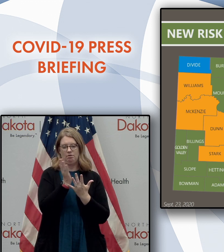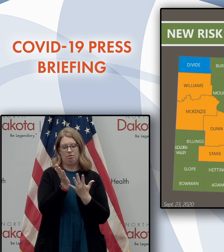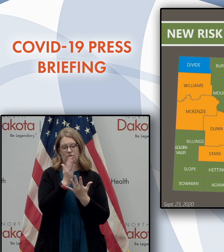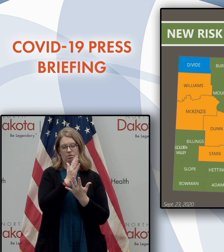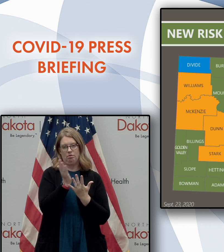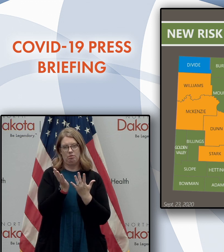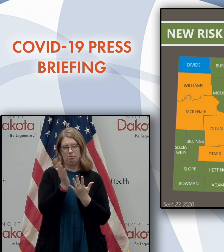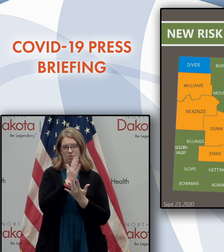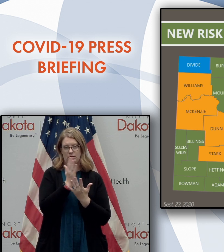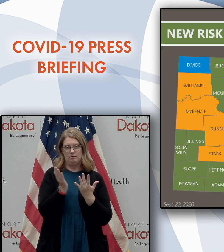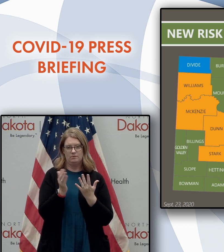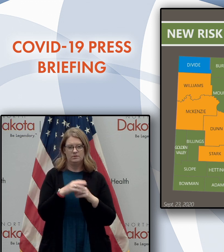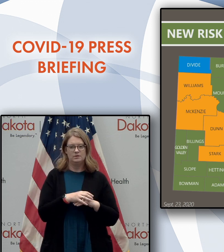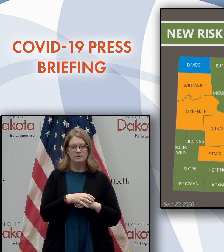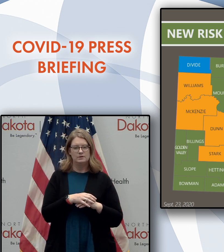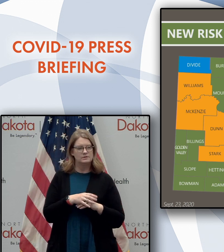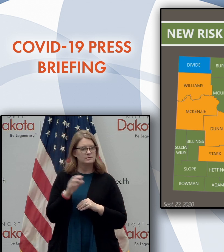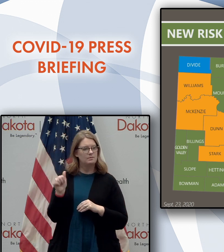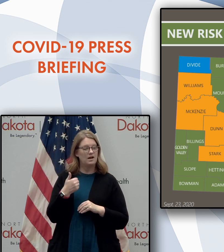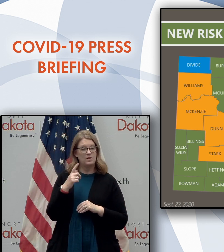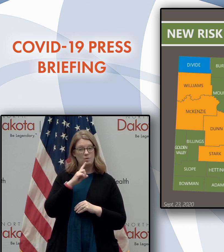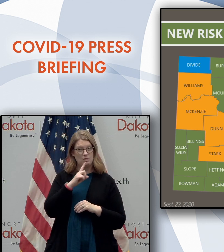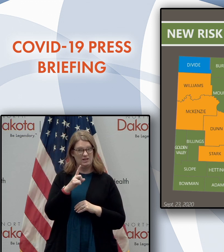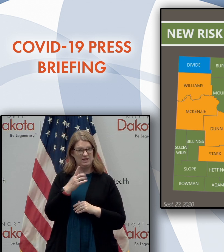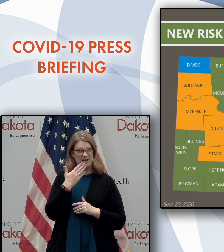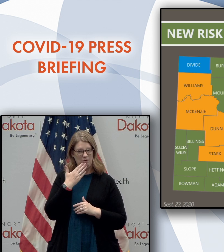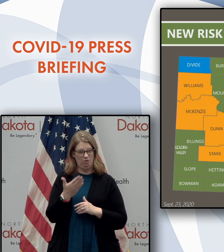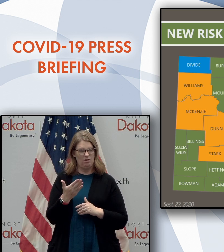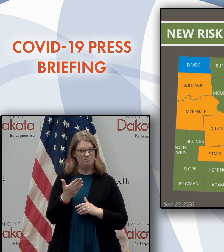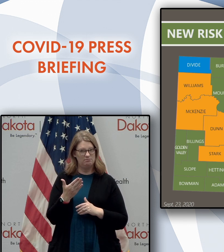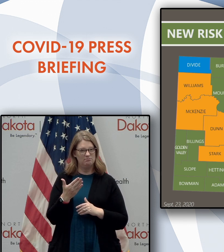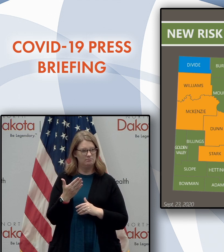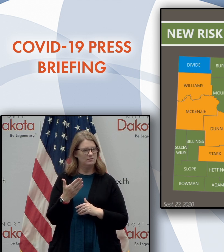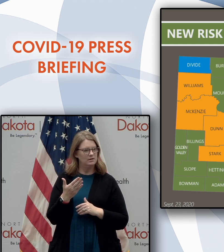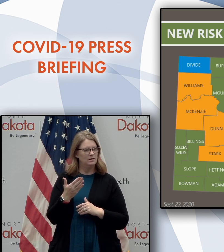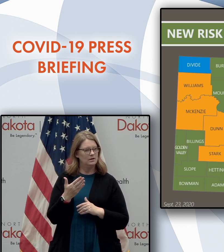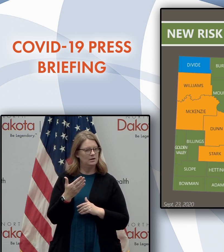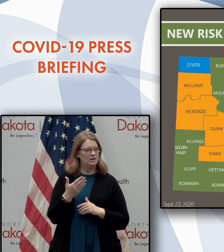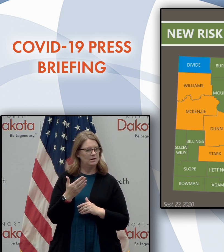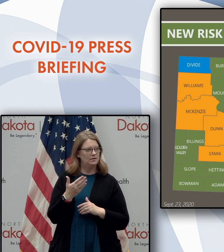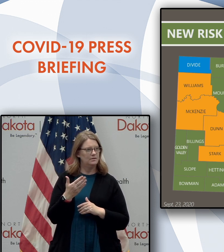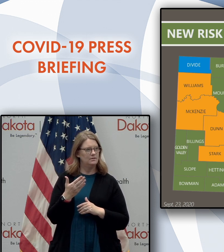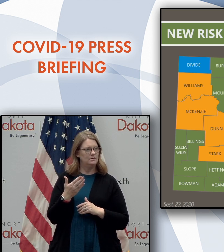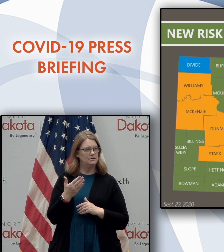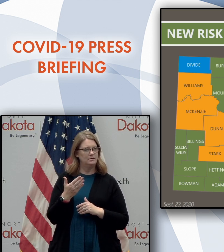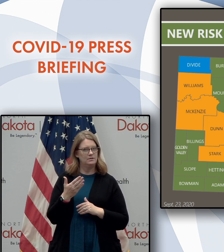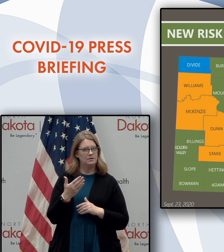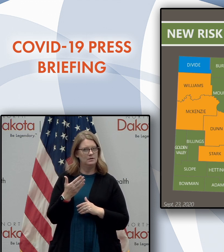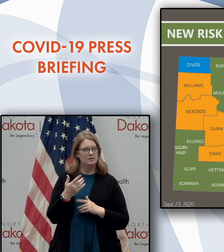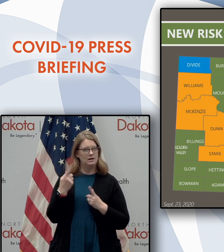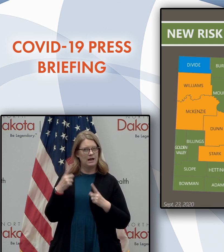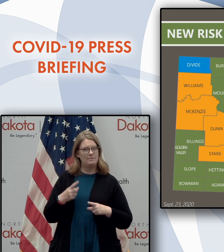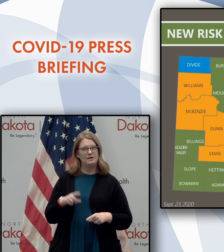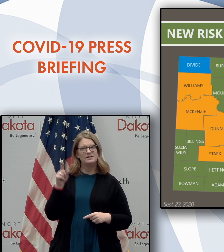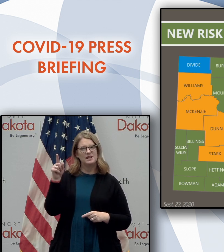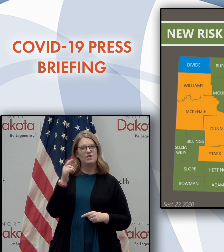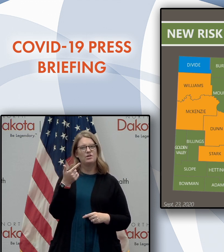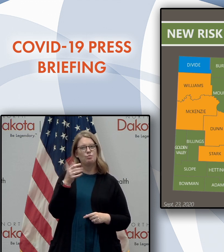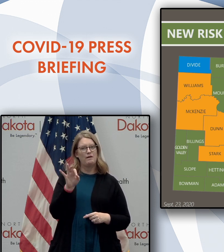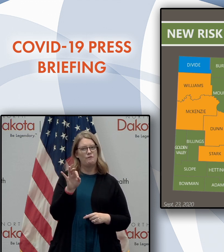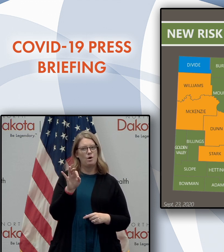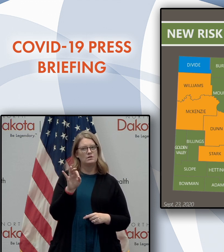some other really great performances, and one of those is in Grand Forks. And so this